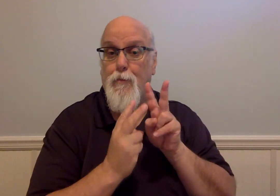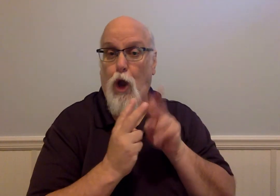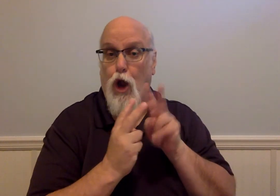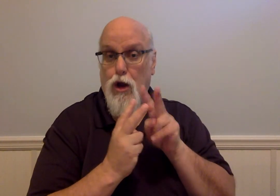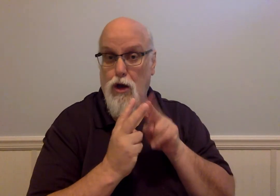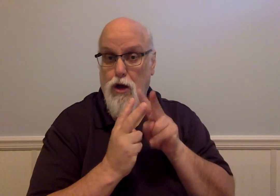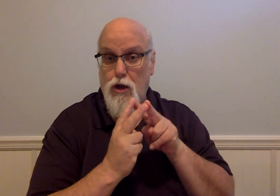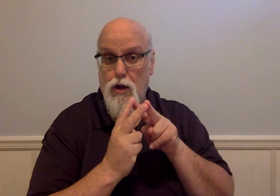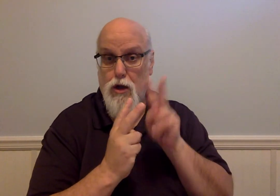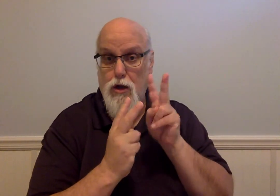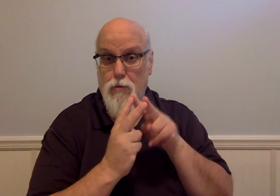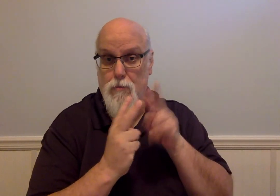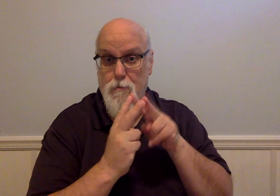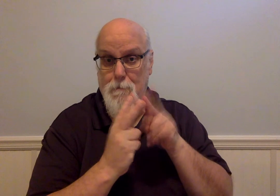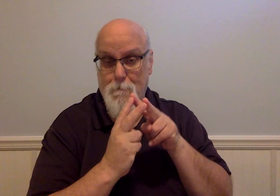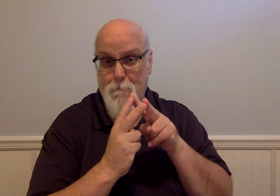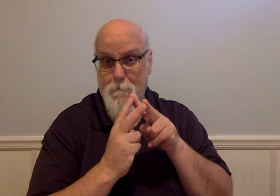A couple or your partner.